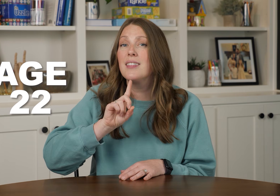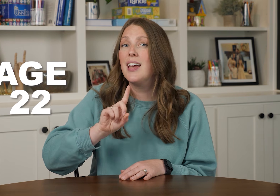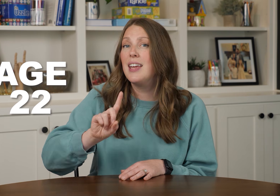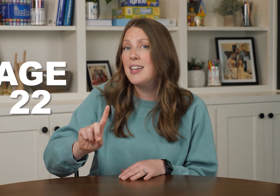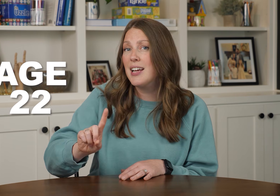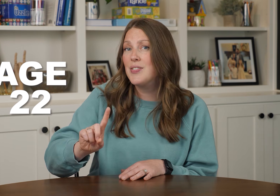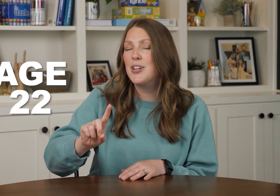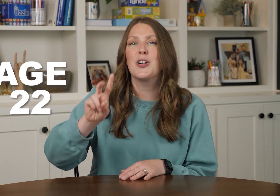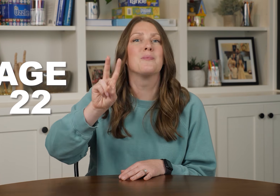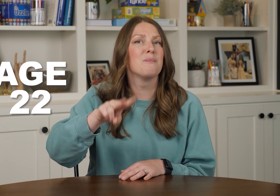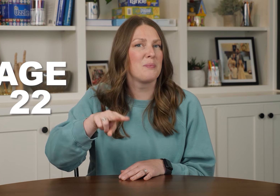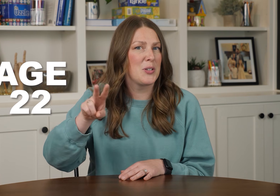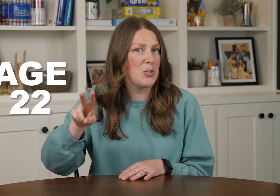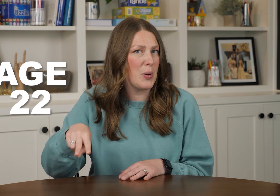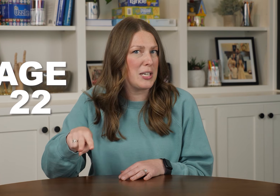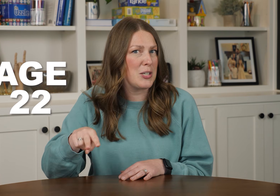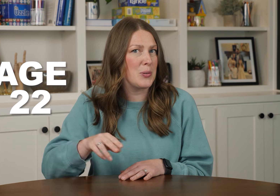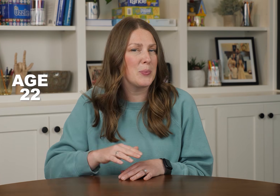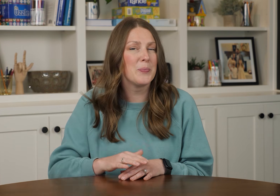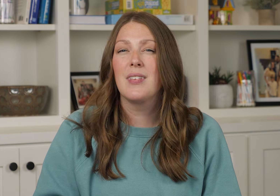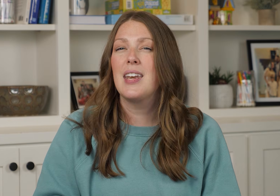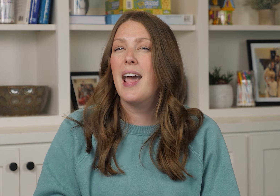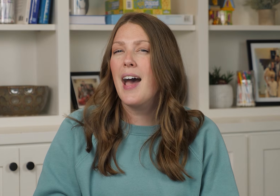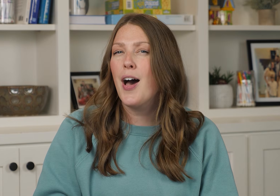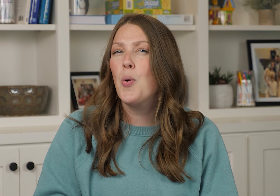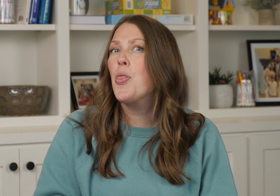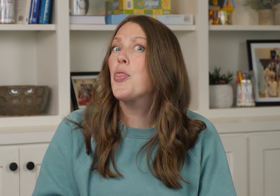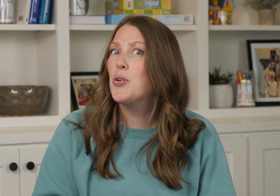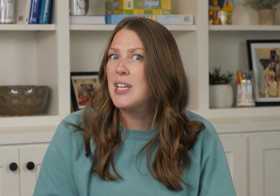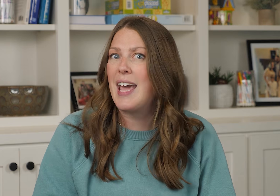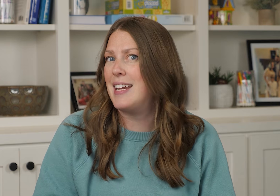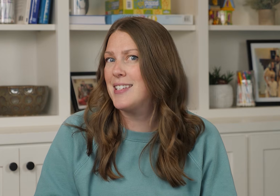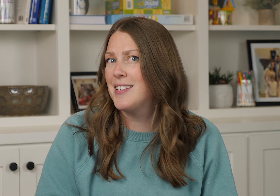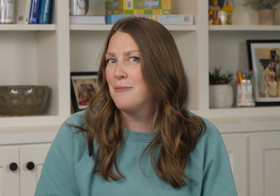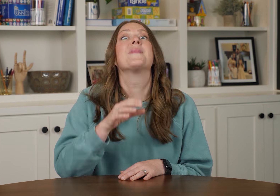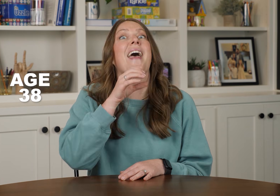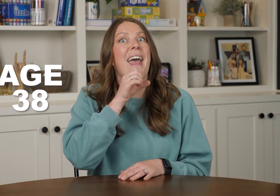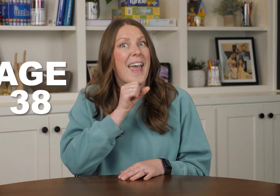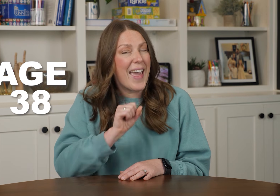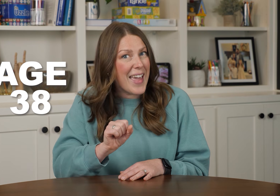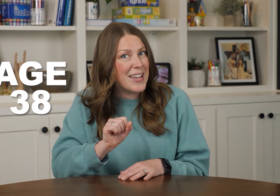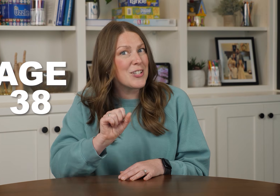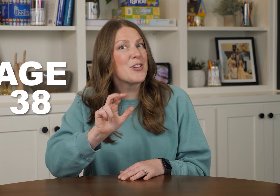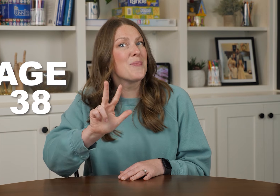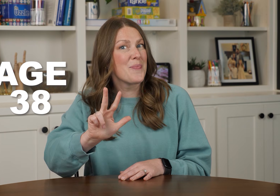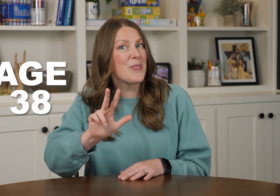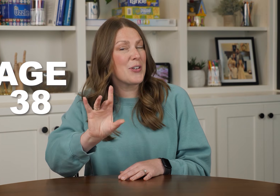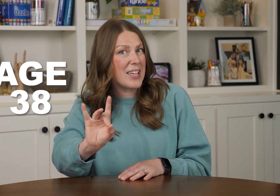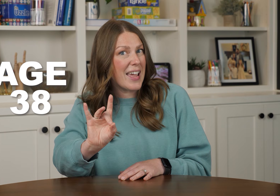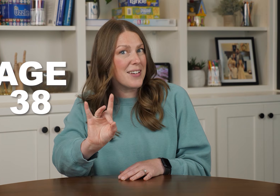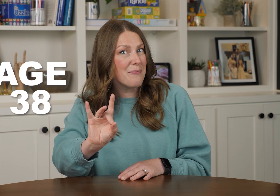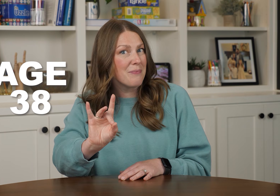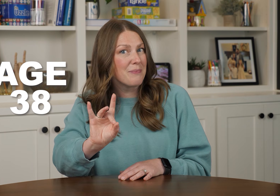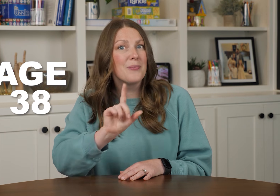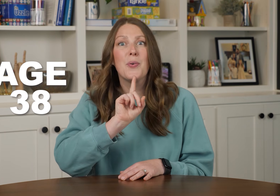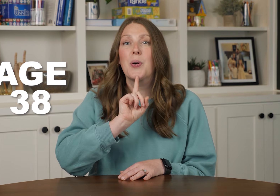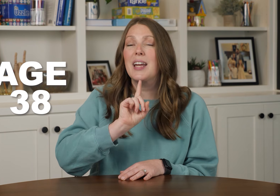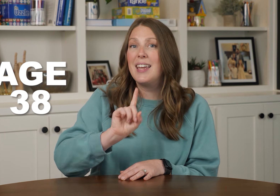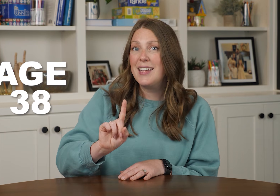that index finger 22. Now 38. Age 38 or